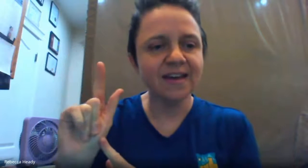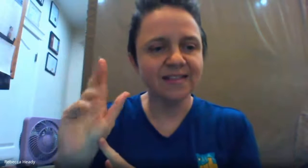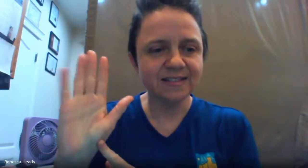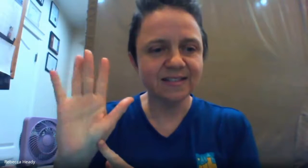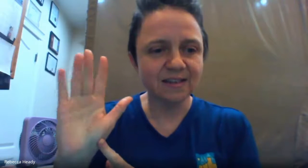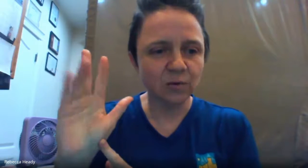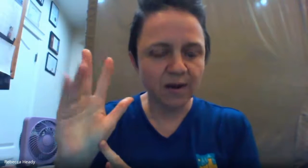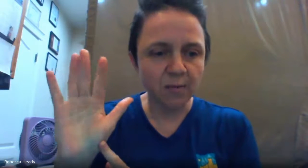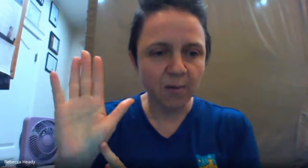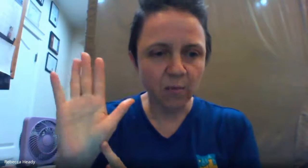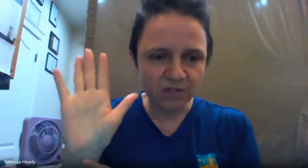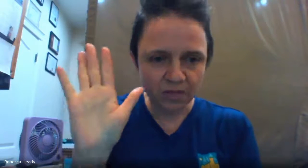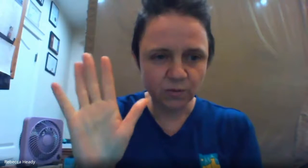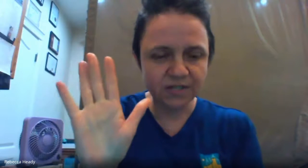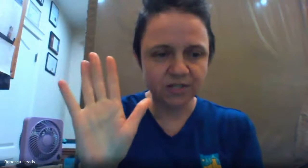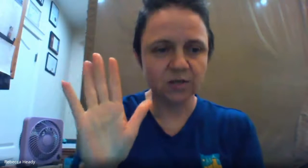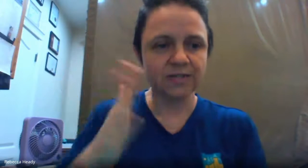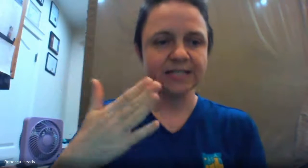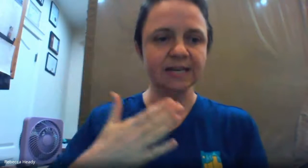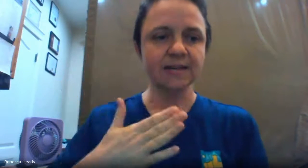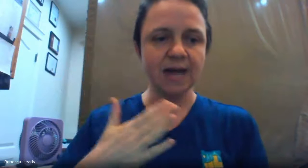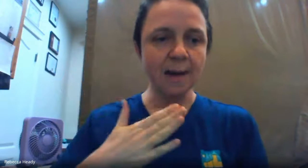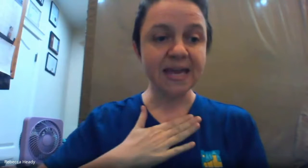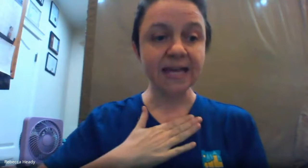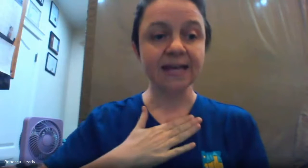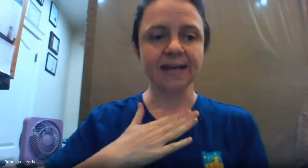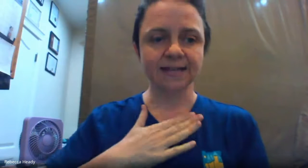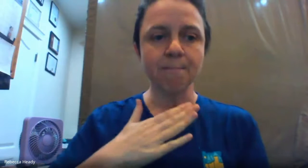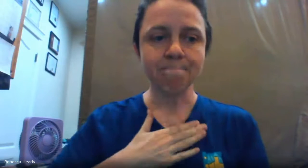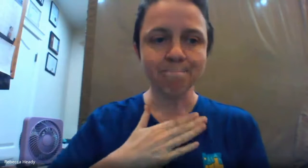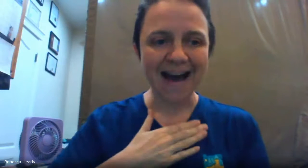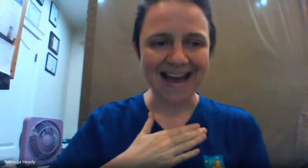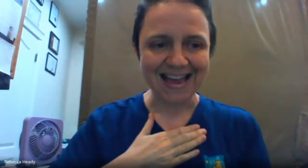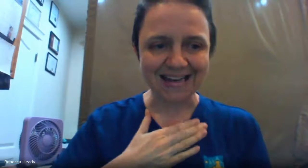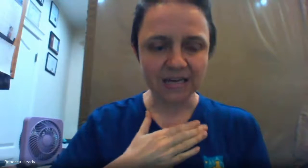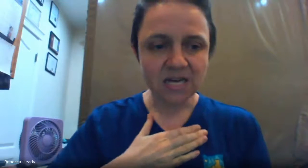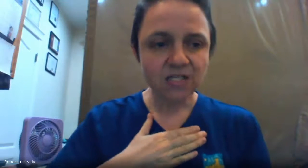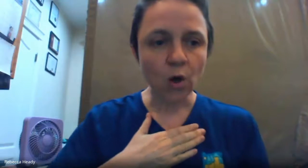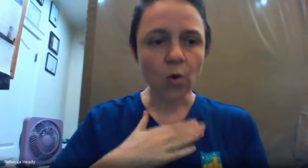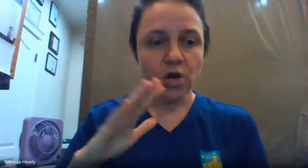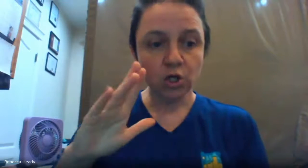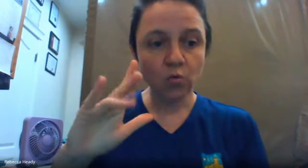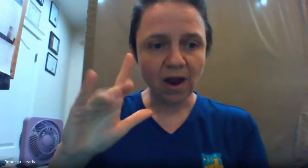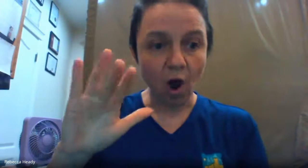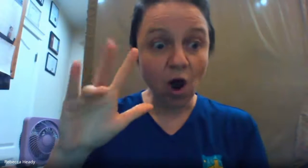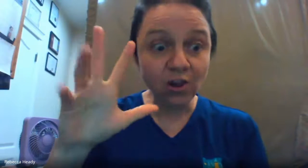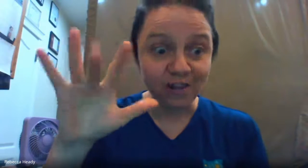good way to remember which one is which. So it's not me, it's mine. So you want all of it. You want